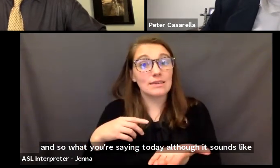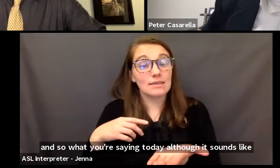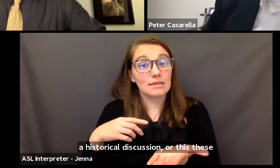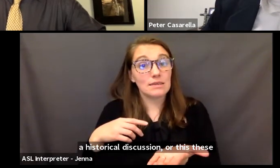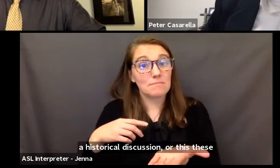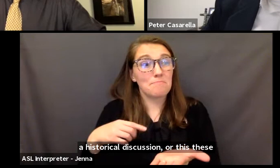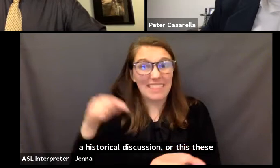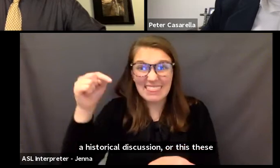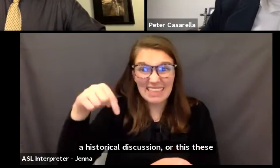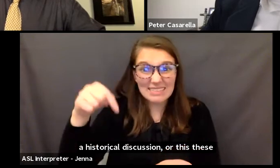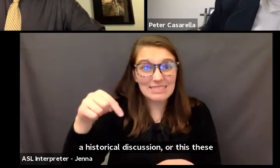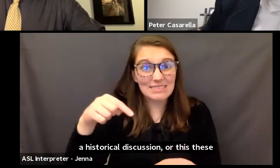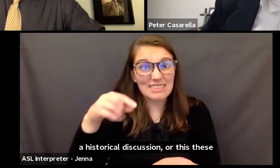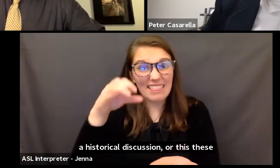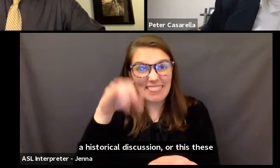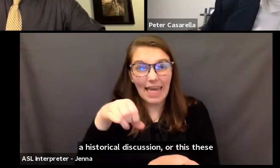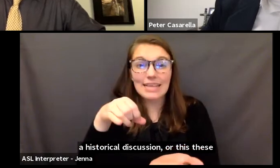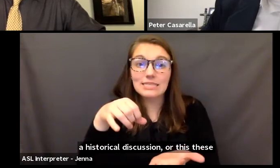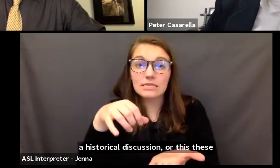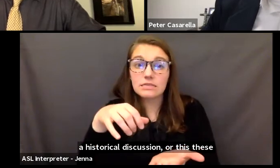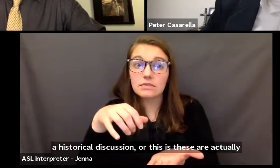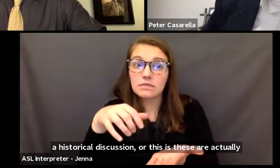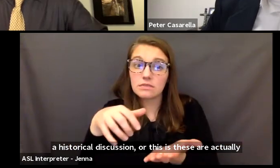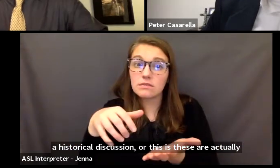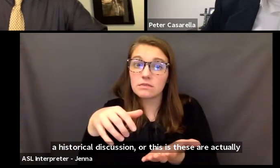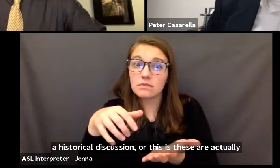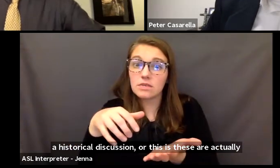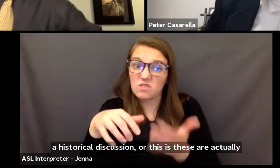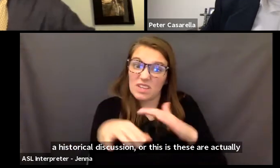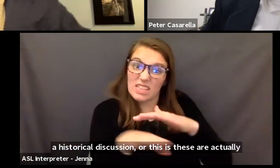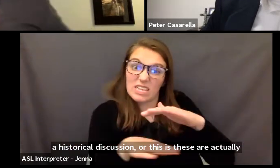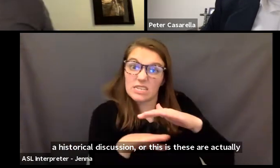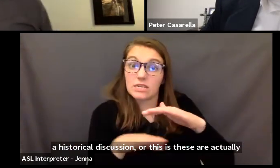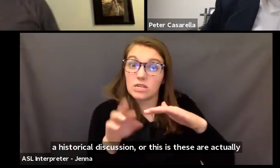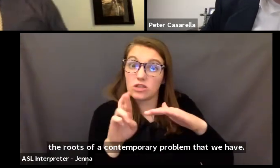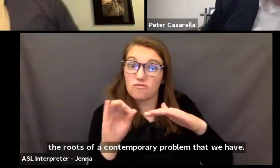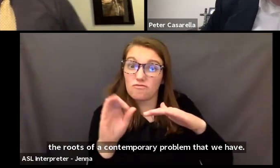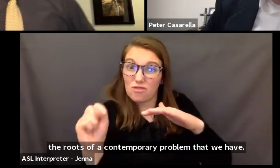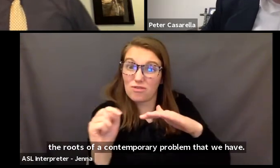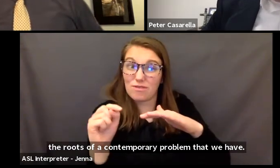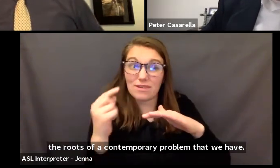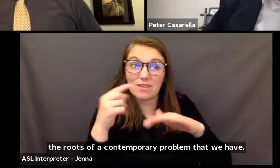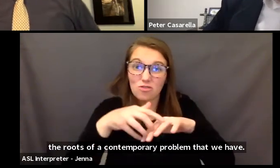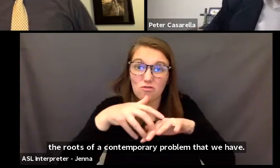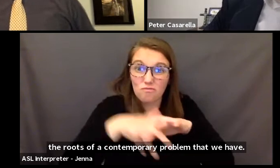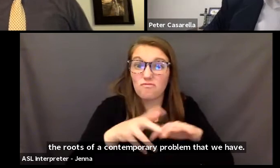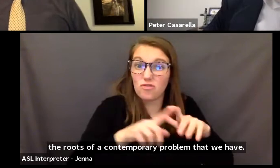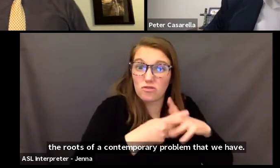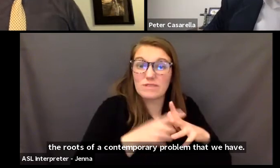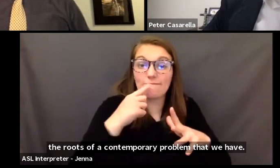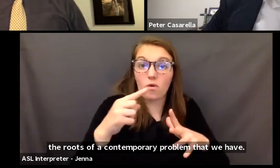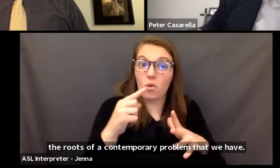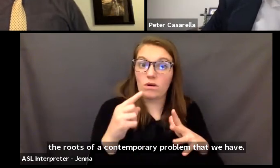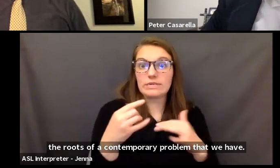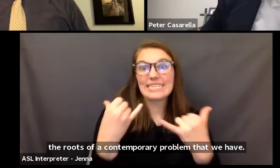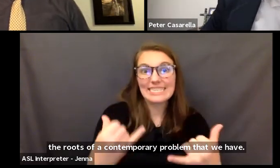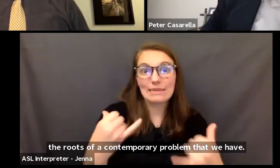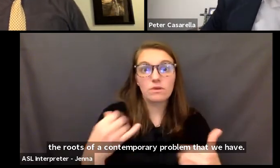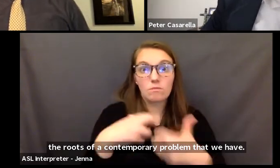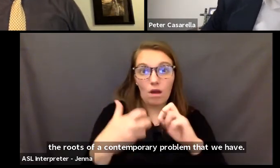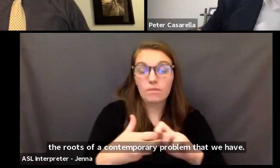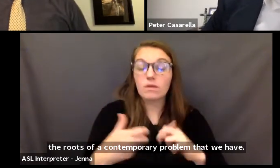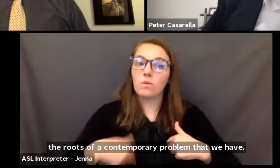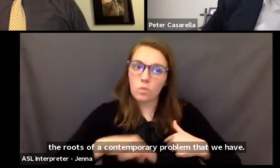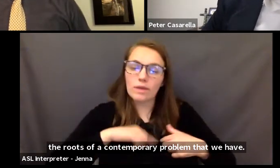these are actually the roots of a contemporary problem that we have when we work in healthcare and in other ways